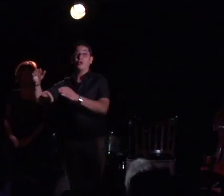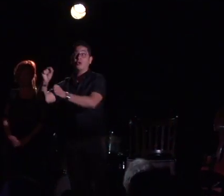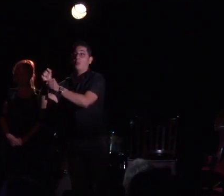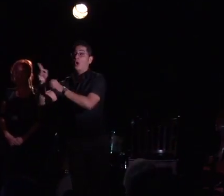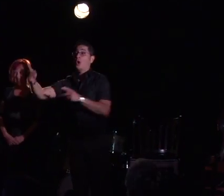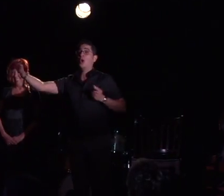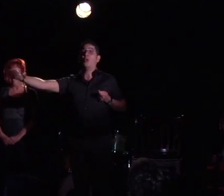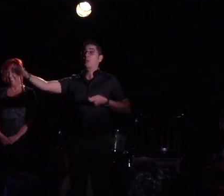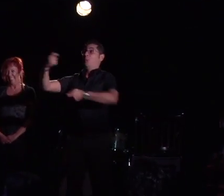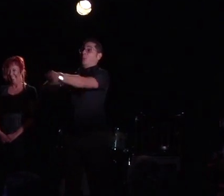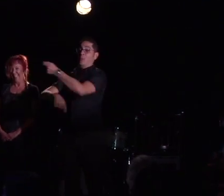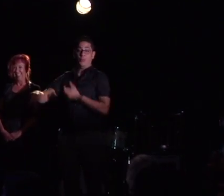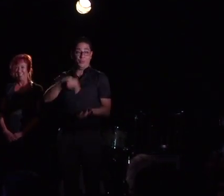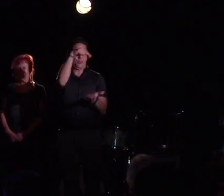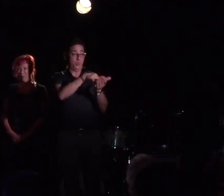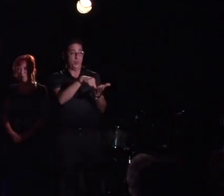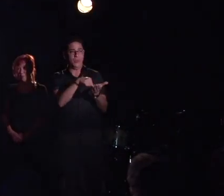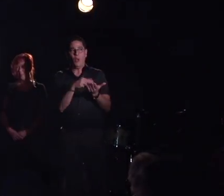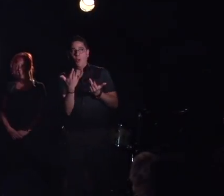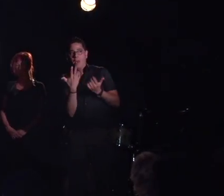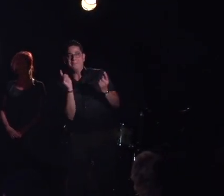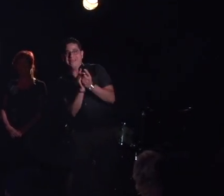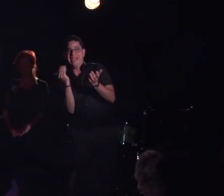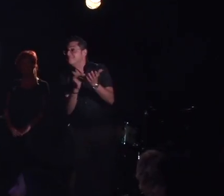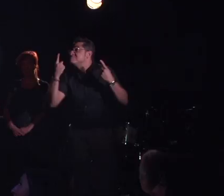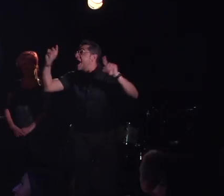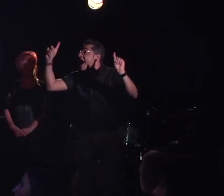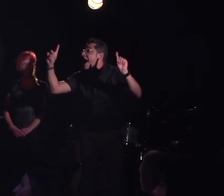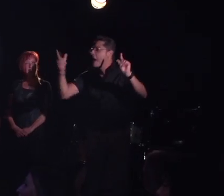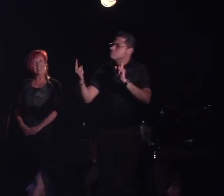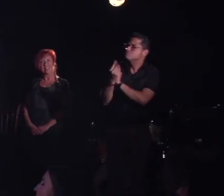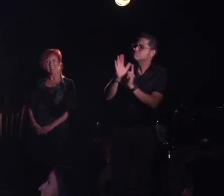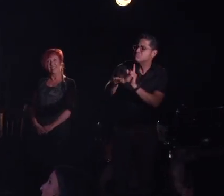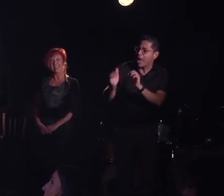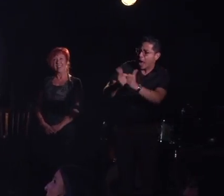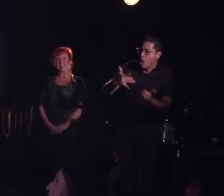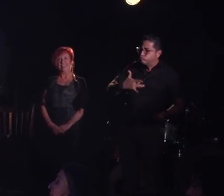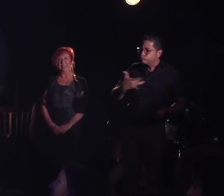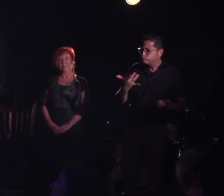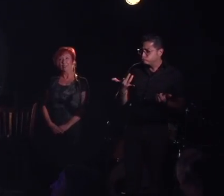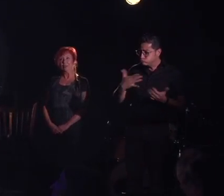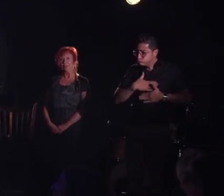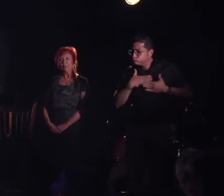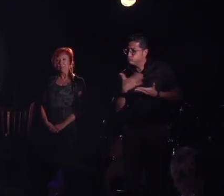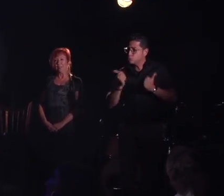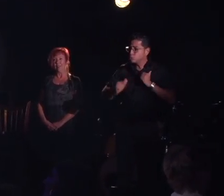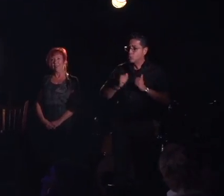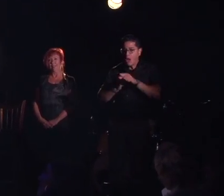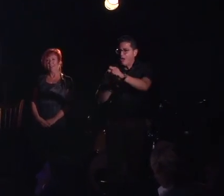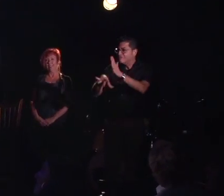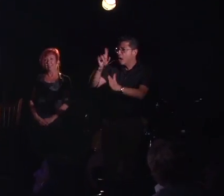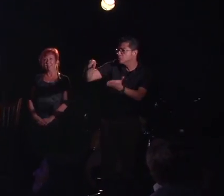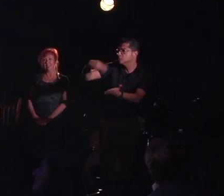might have a chance to run into her again. After asking her how she enjoyed the show, I found out that she was a